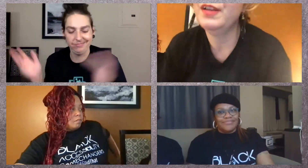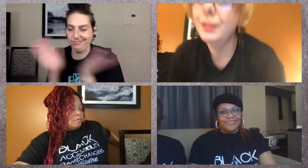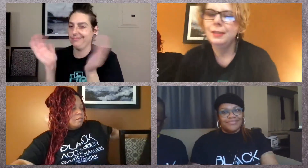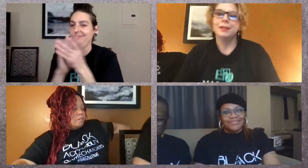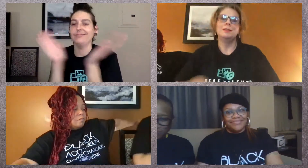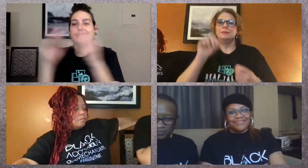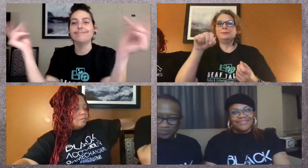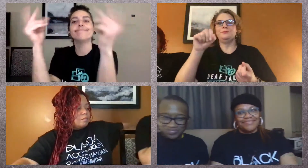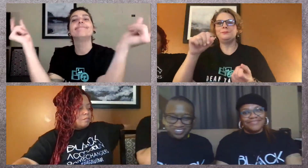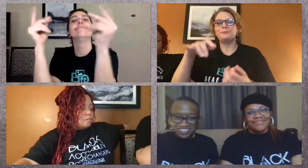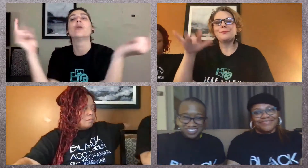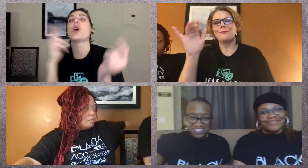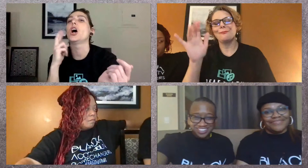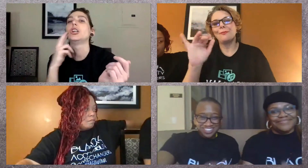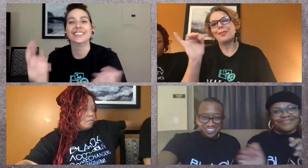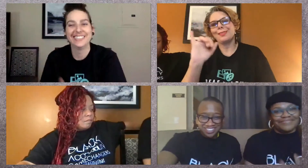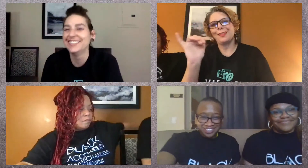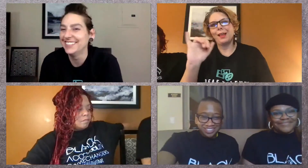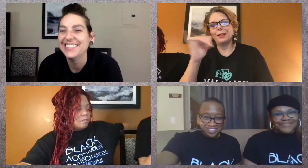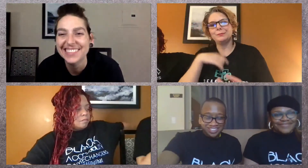I'll let Rose speak for herself.